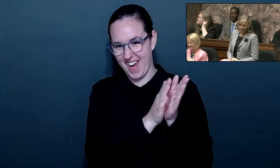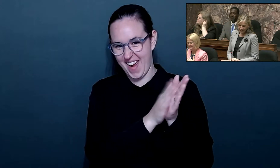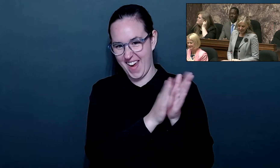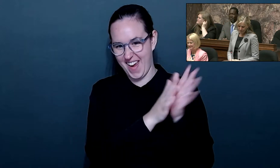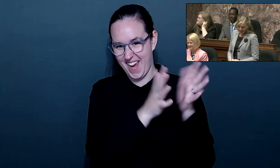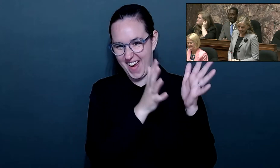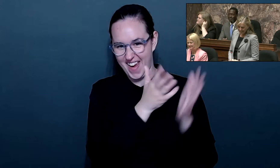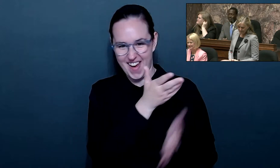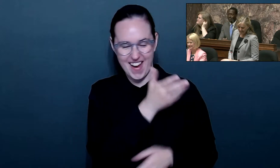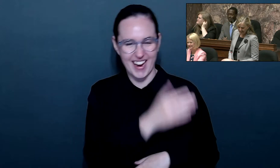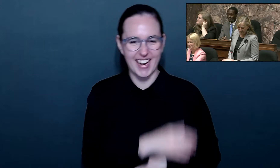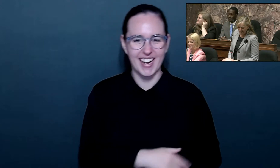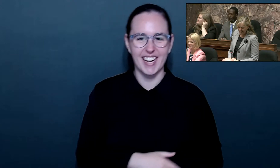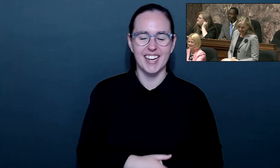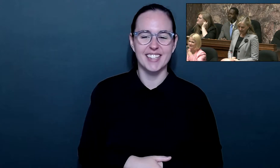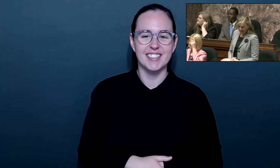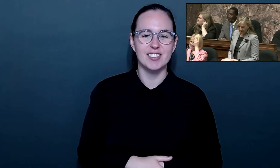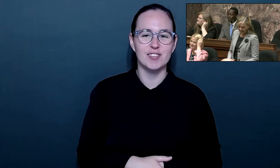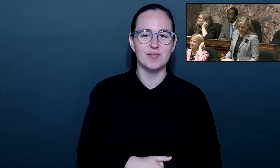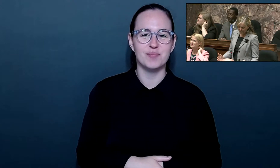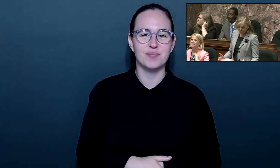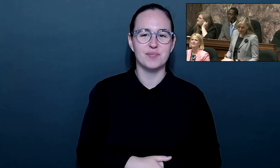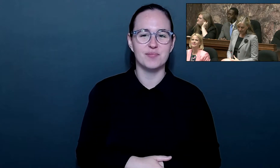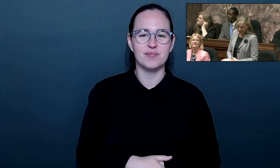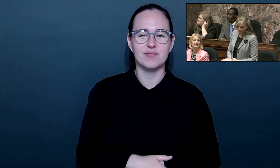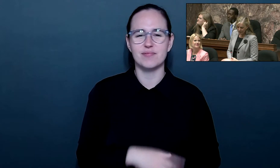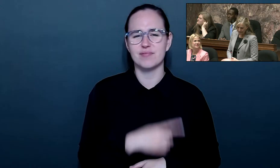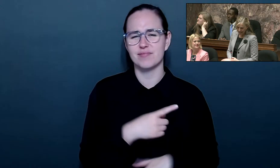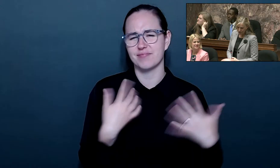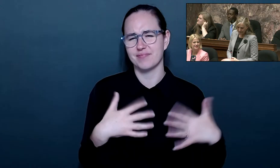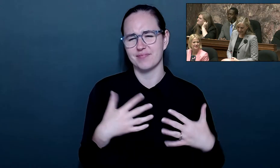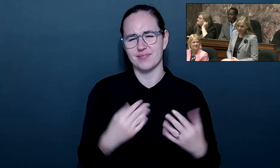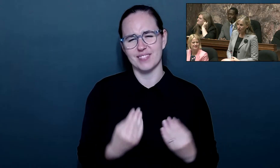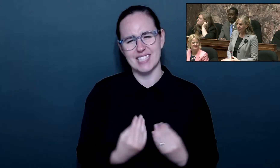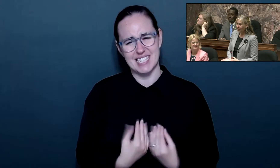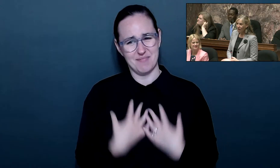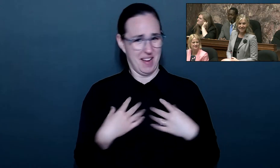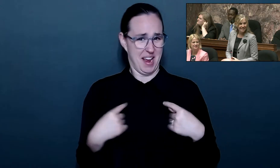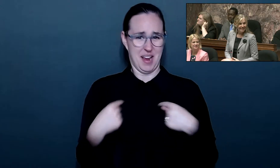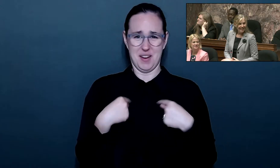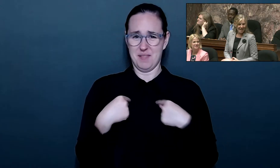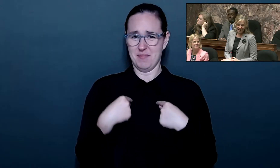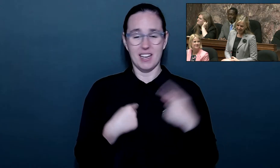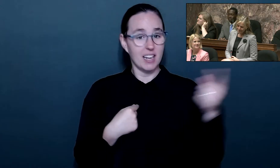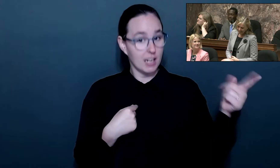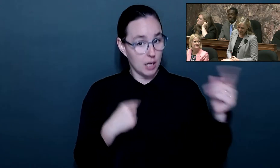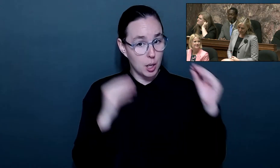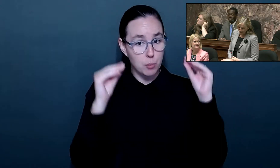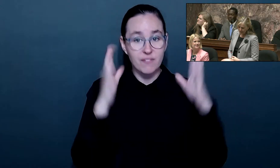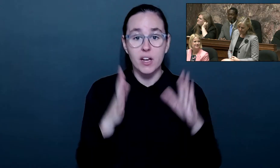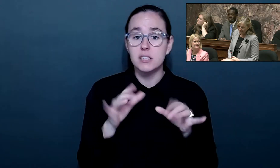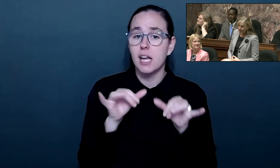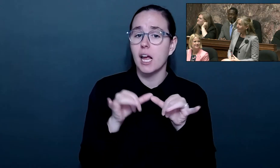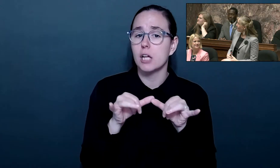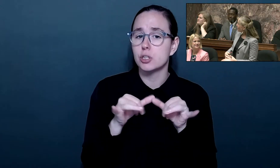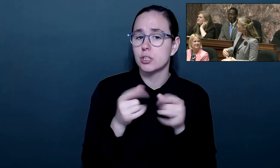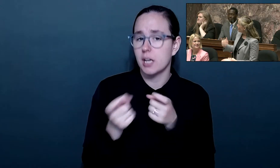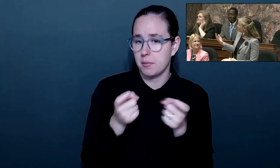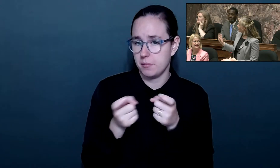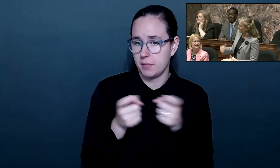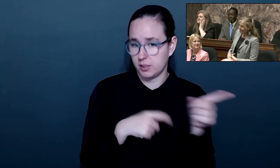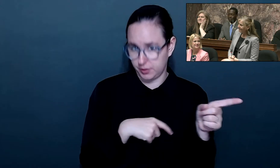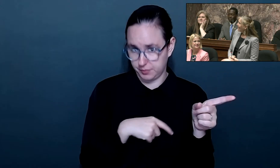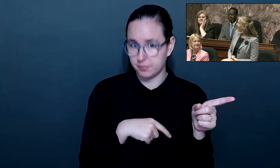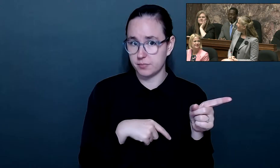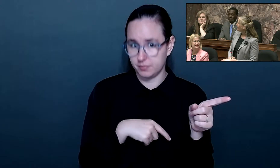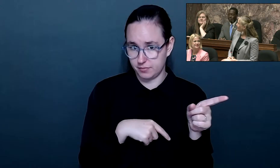he's been a real inspiration to me. He's a professor of engineering management and taught me a lot in my life. My mother